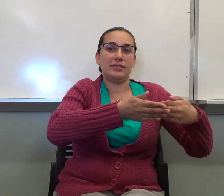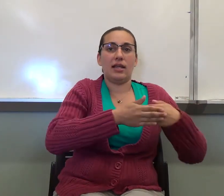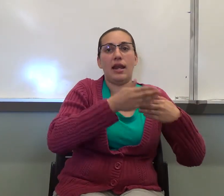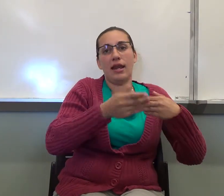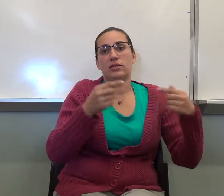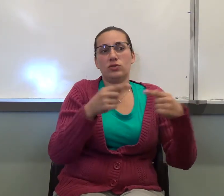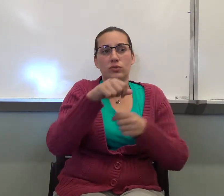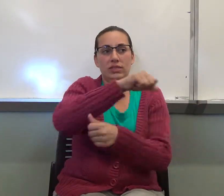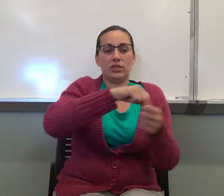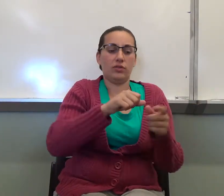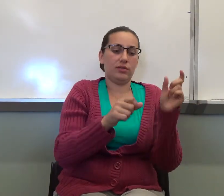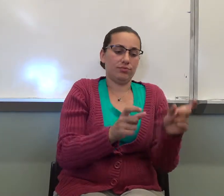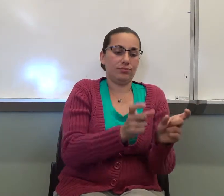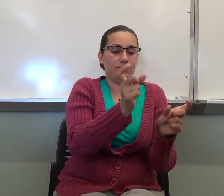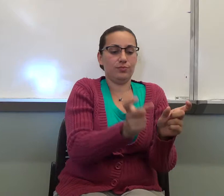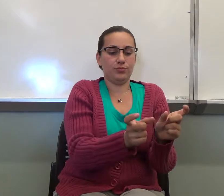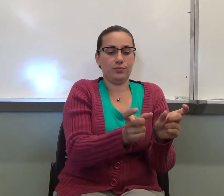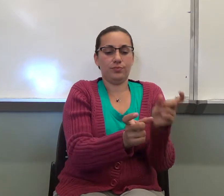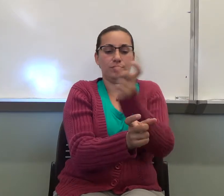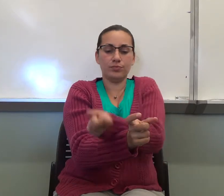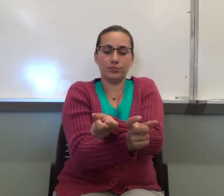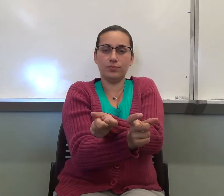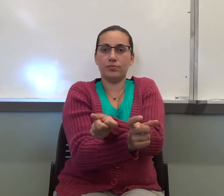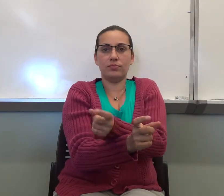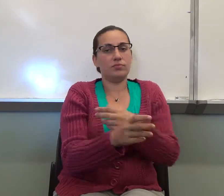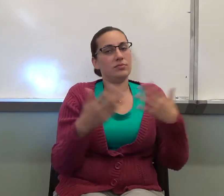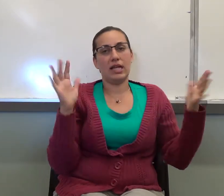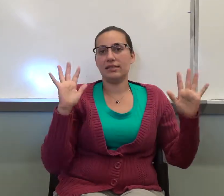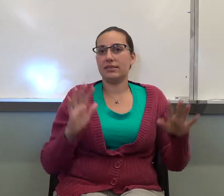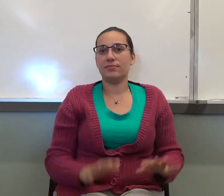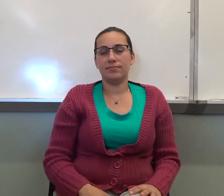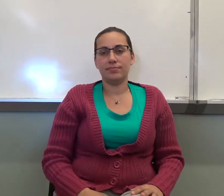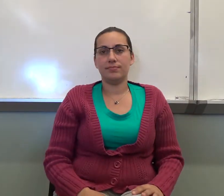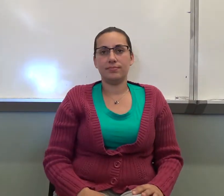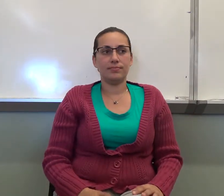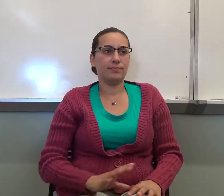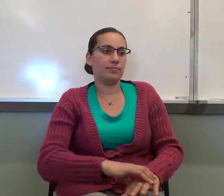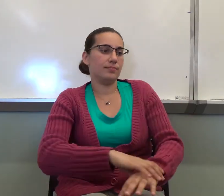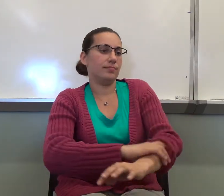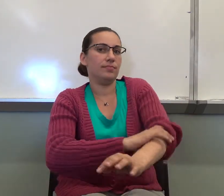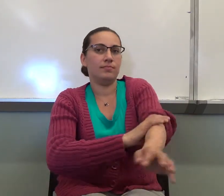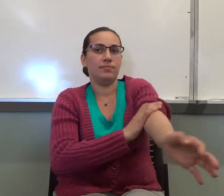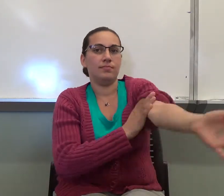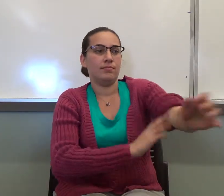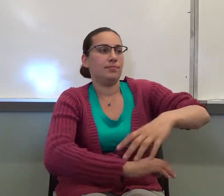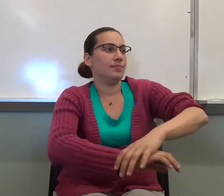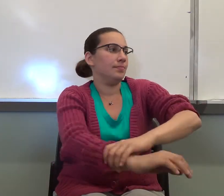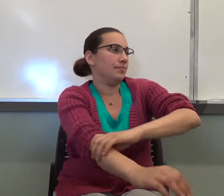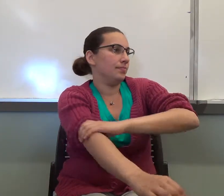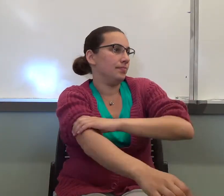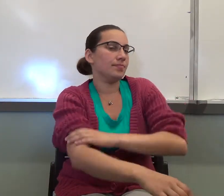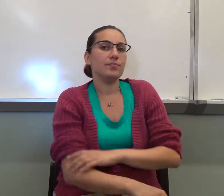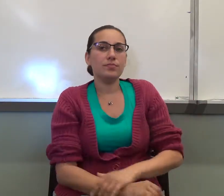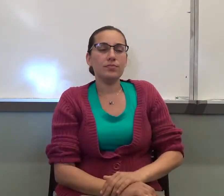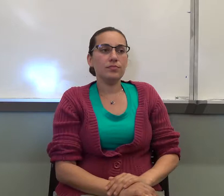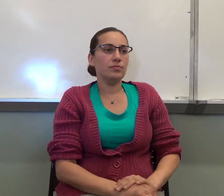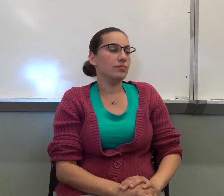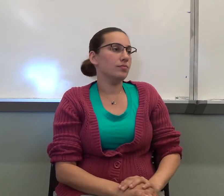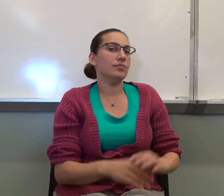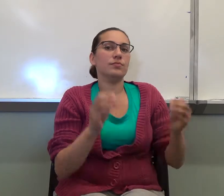right. Now let's go and take that problem that Melissa mentioned. This is number 63. And